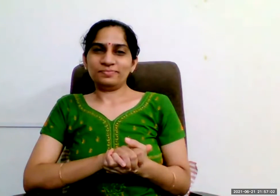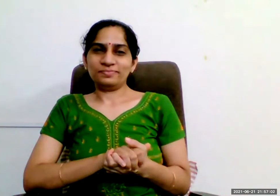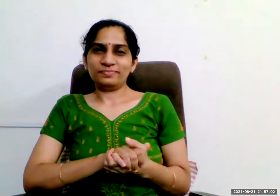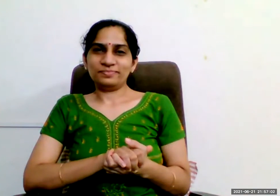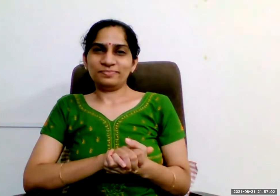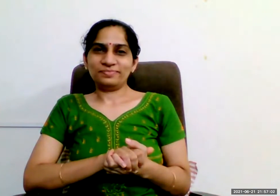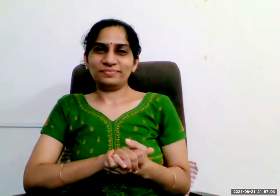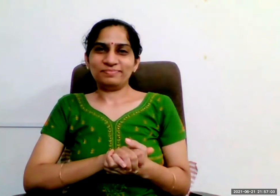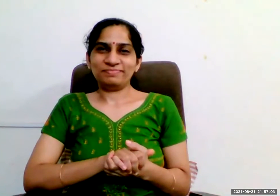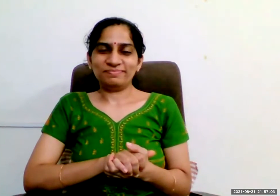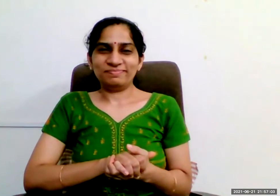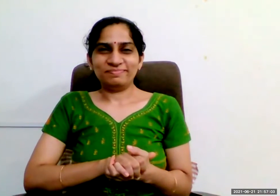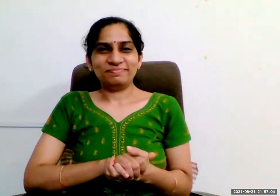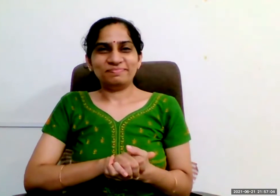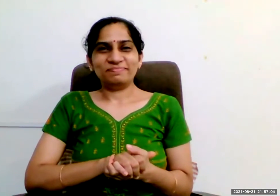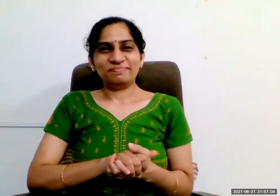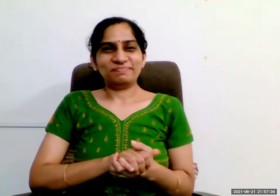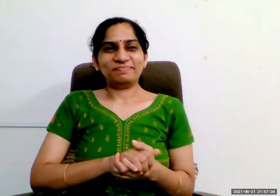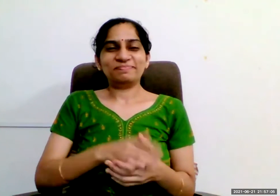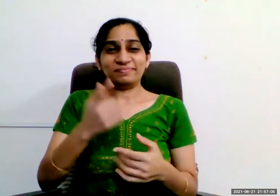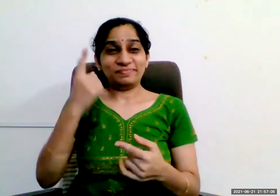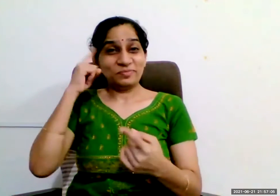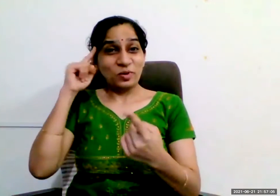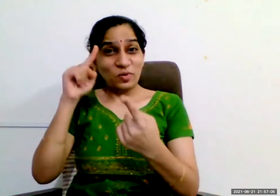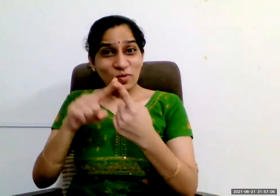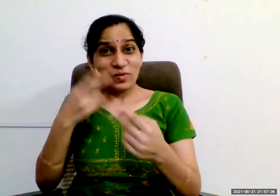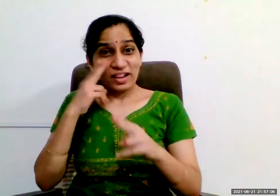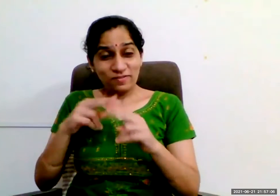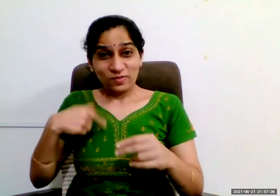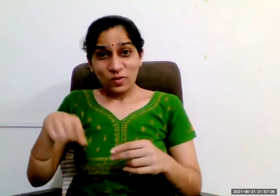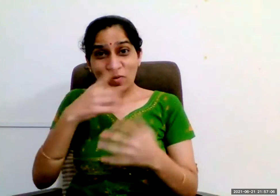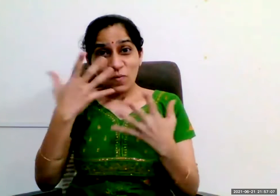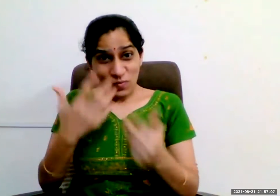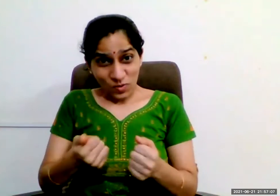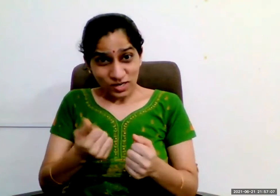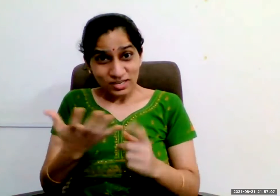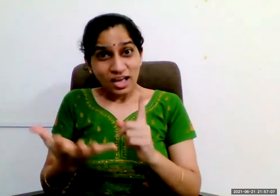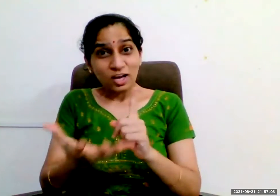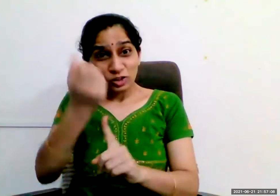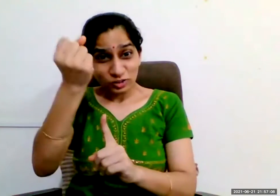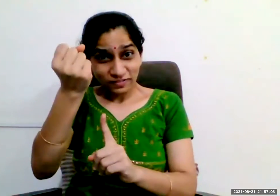So, to achieve that goal, we have to get hooked on to Bhagavad Gita.